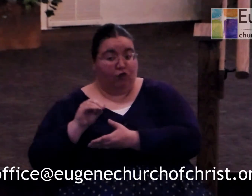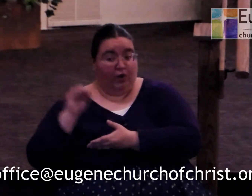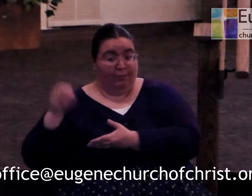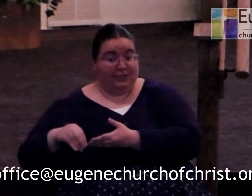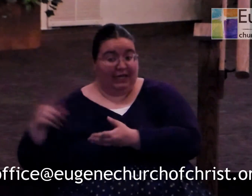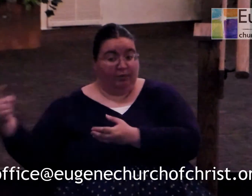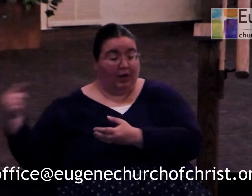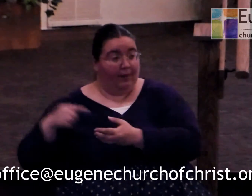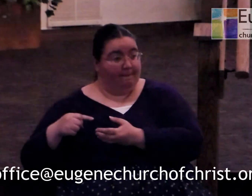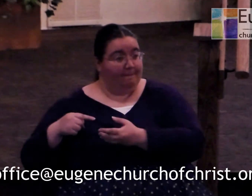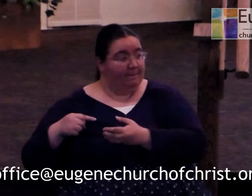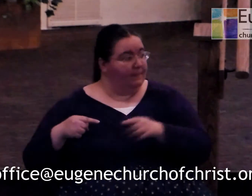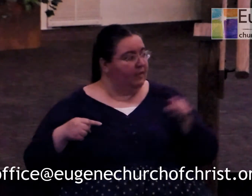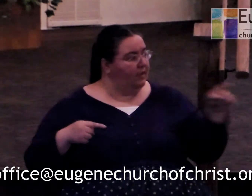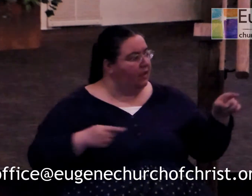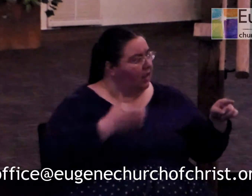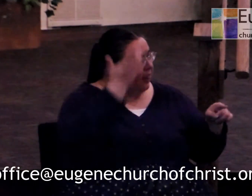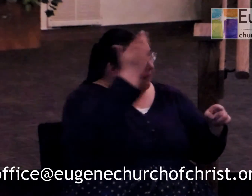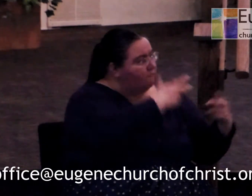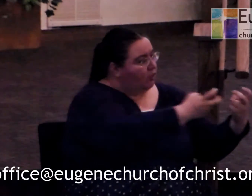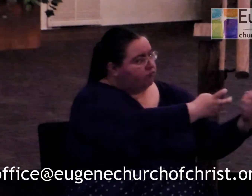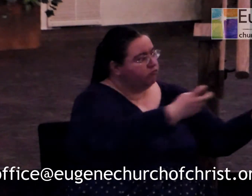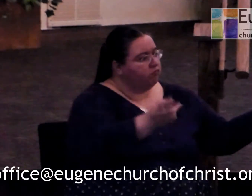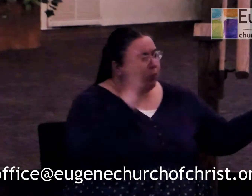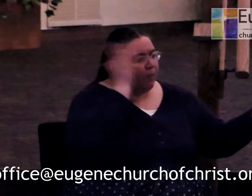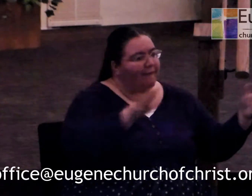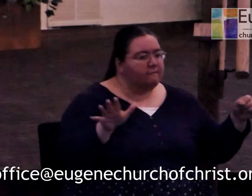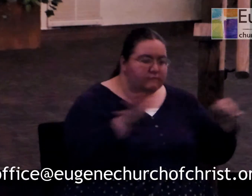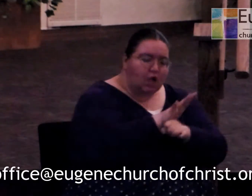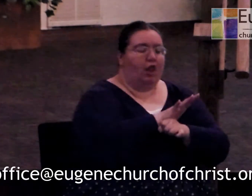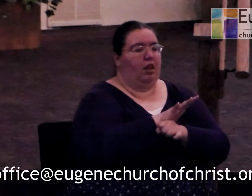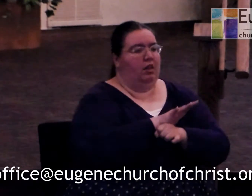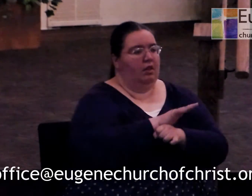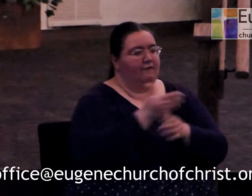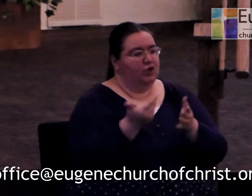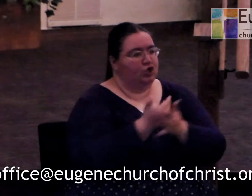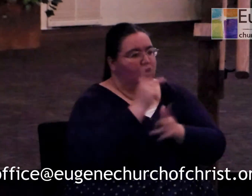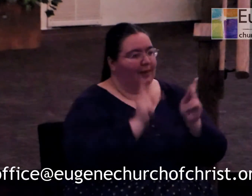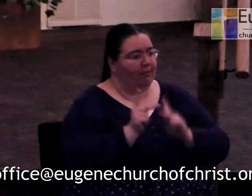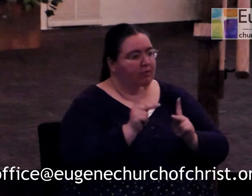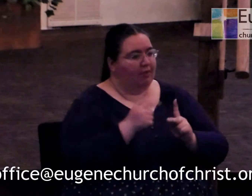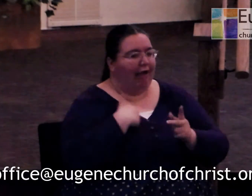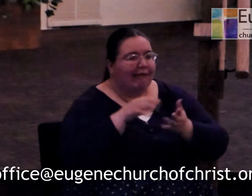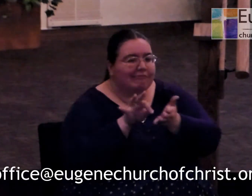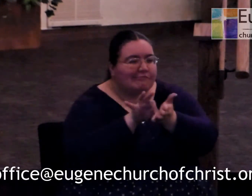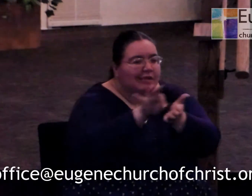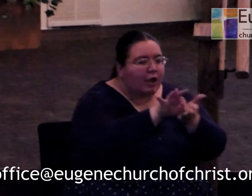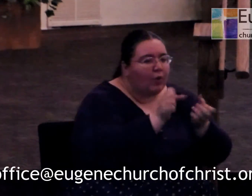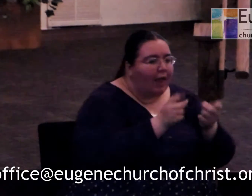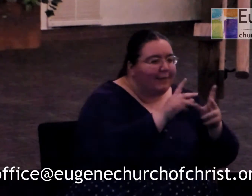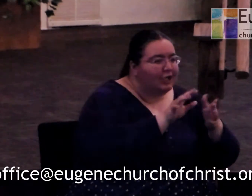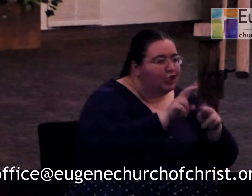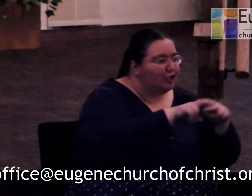would be full of people we've never had here before. All the way, I counted the chairs this morning to make sure. This front row, 16